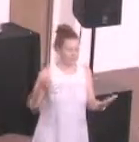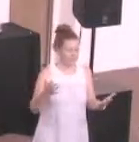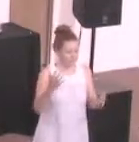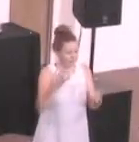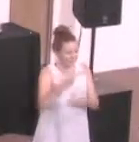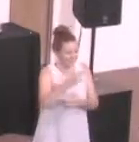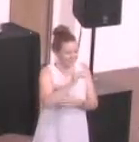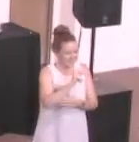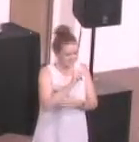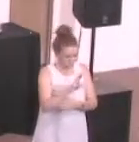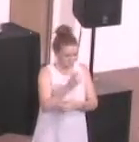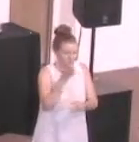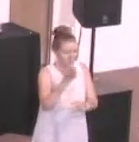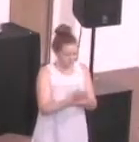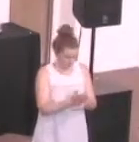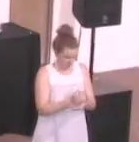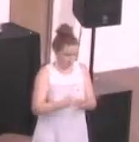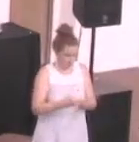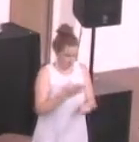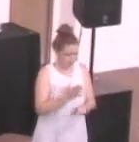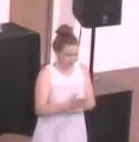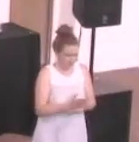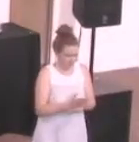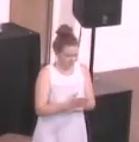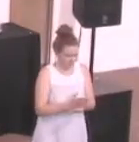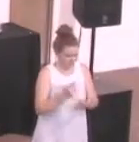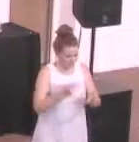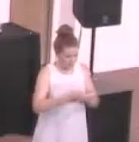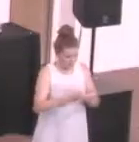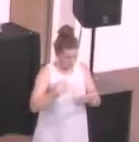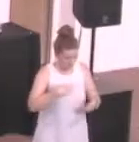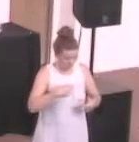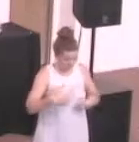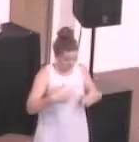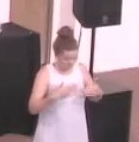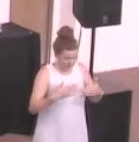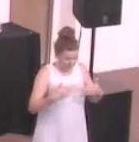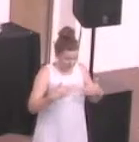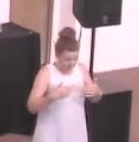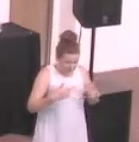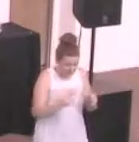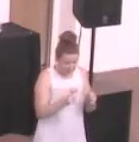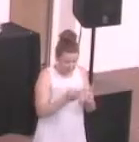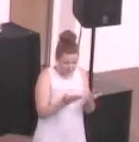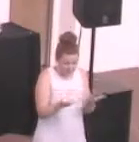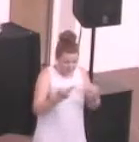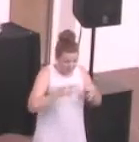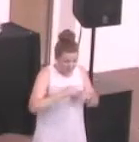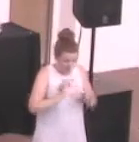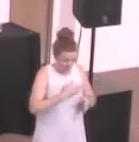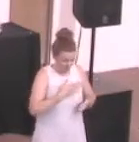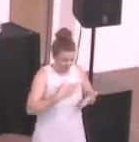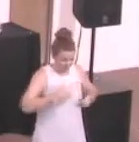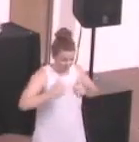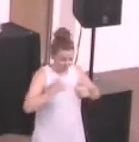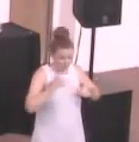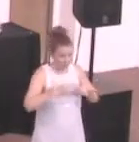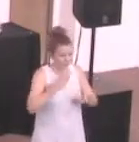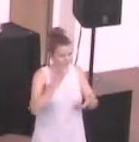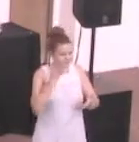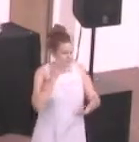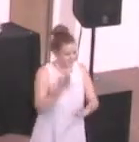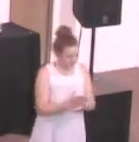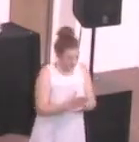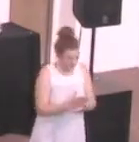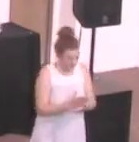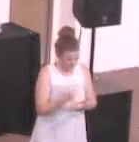that happen in our lives, sometimes we allow them, that will stop us. Amen? Okay. We're